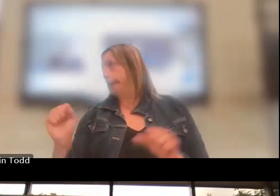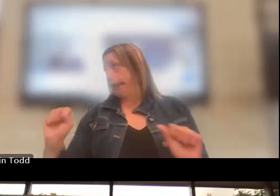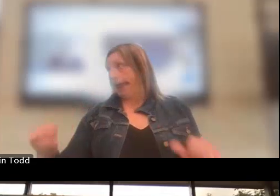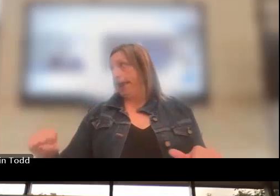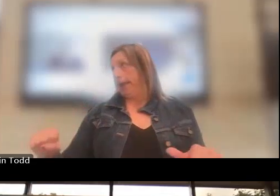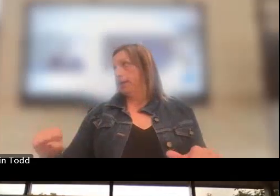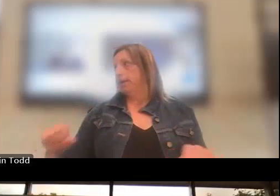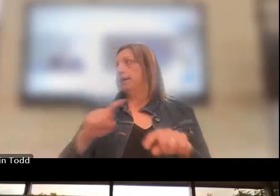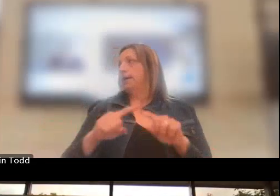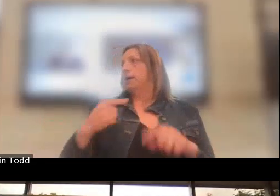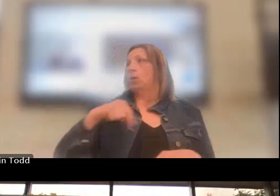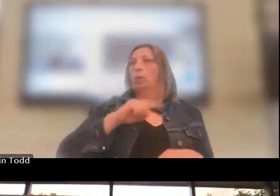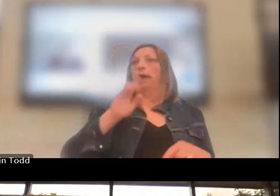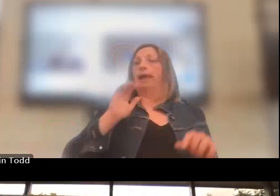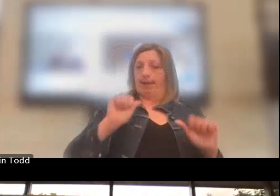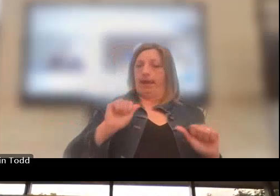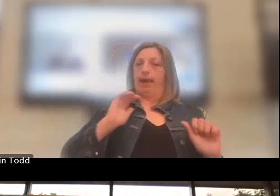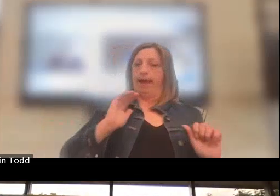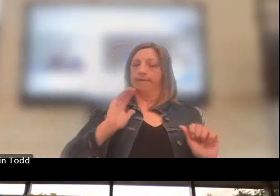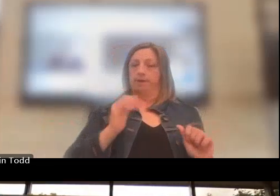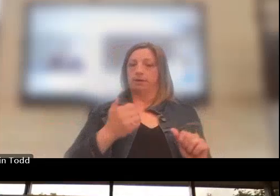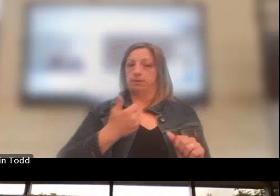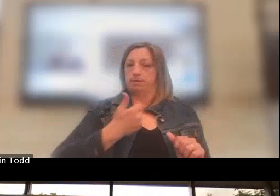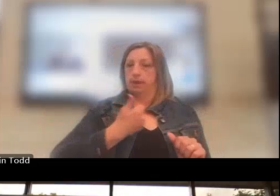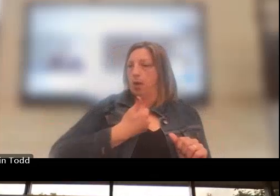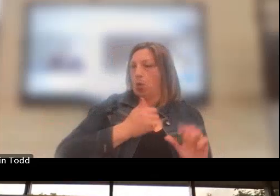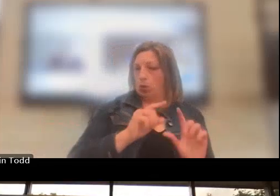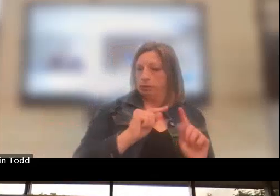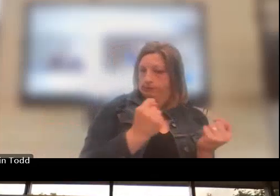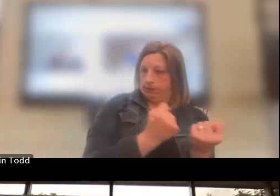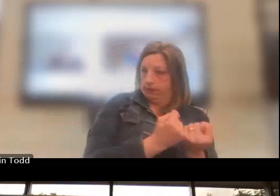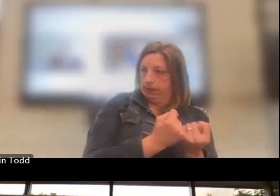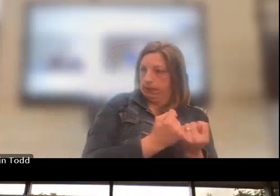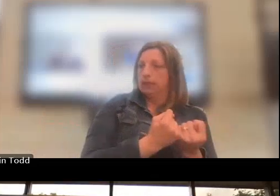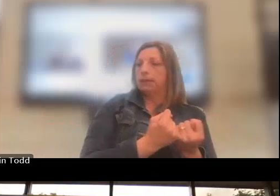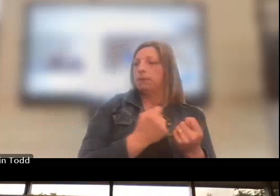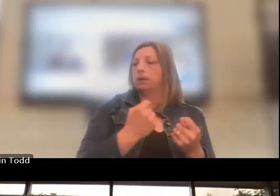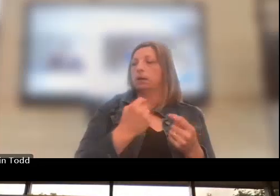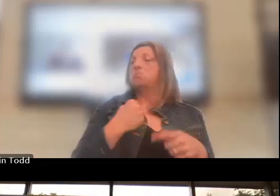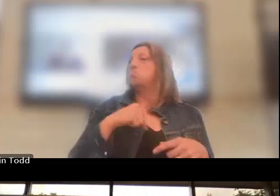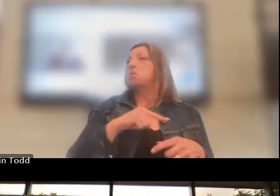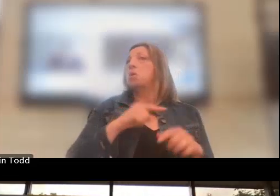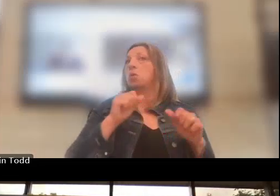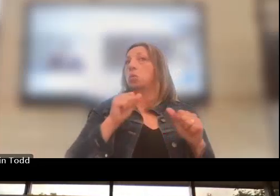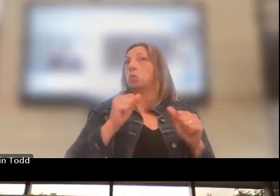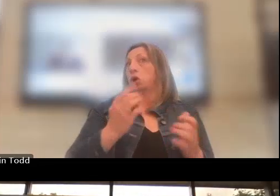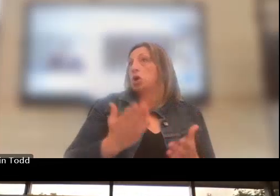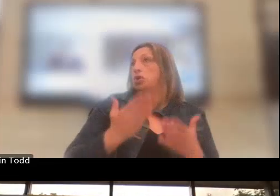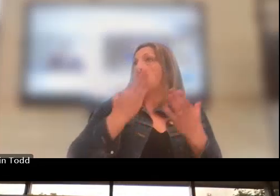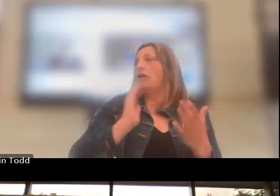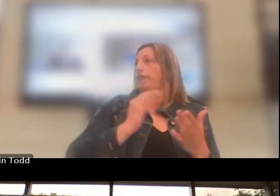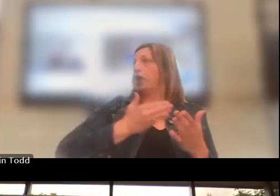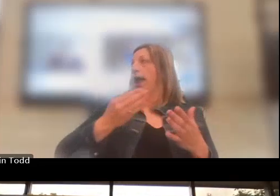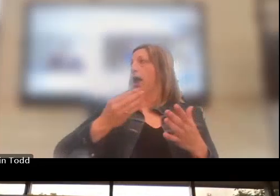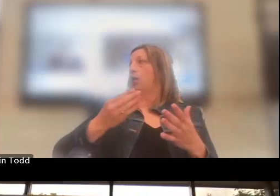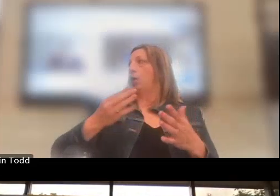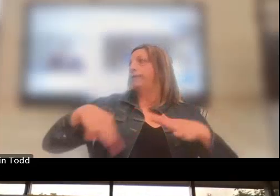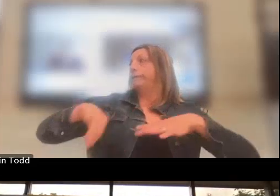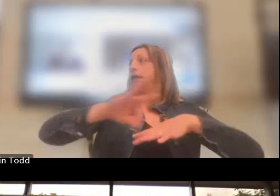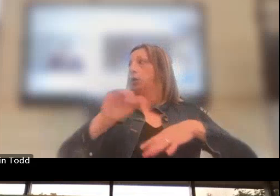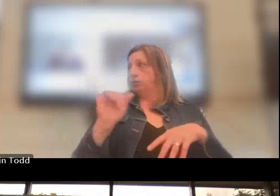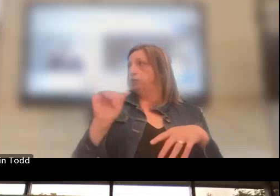5 to 13. 5 to 13. And we'll have our own team. And